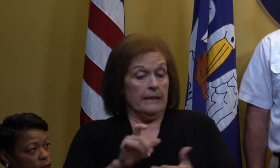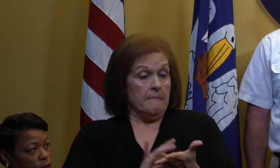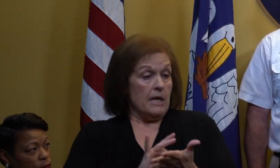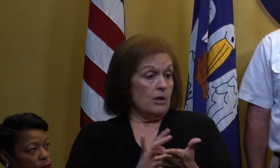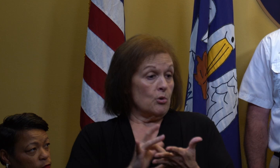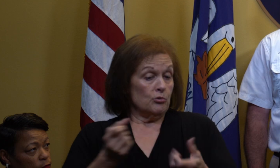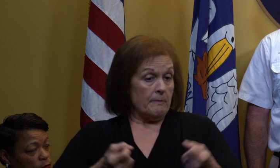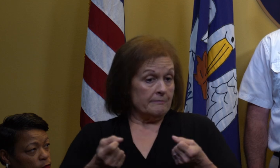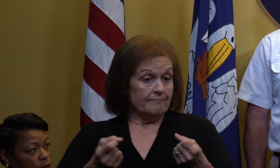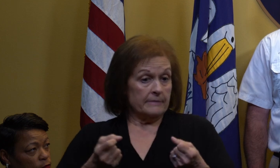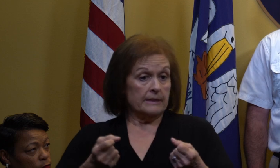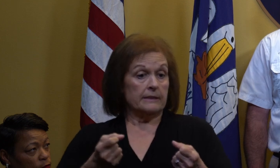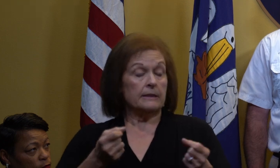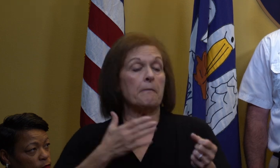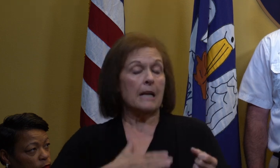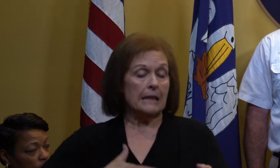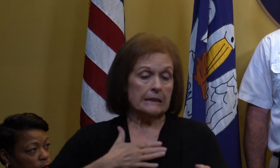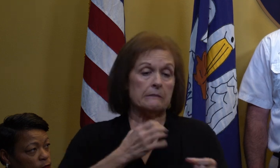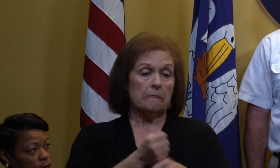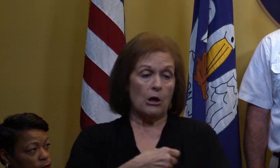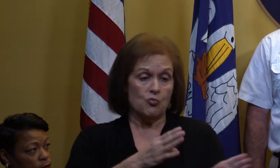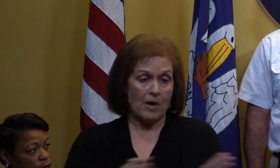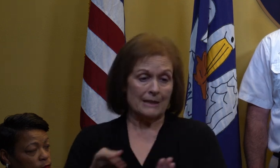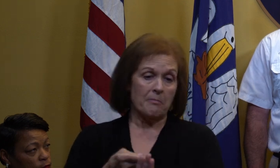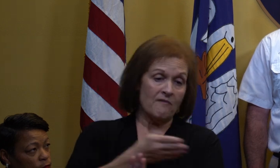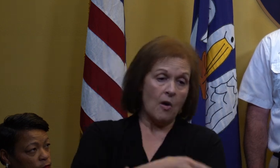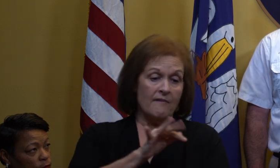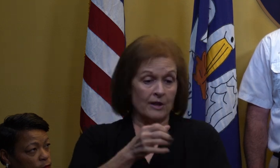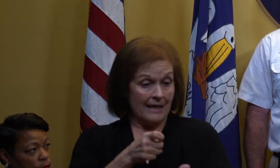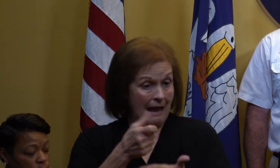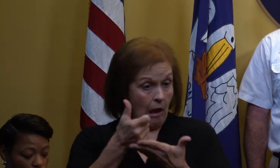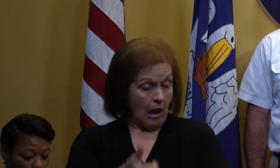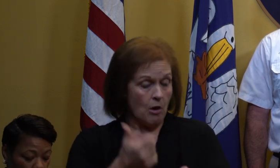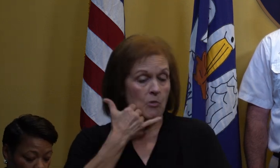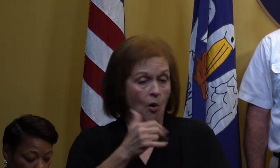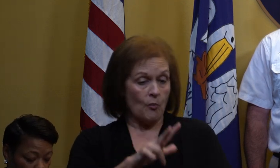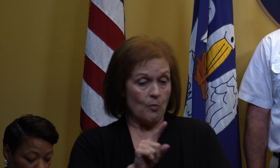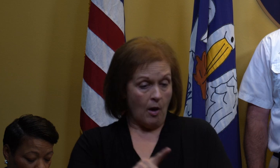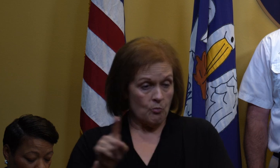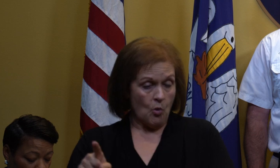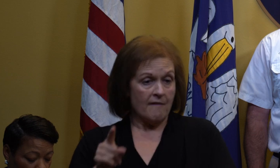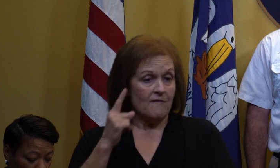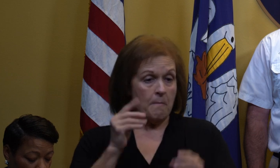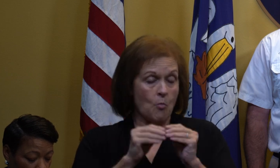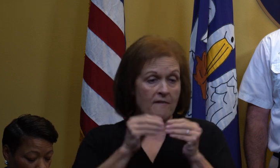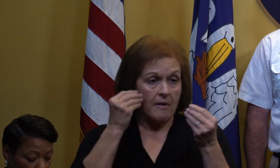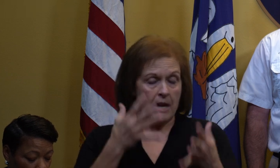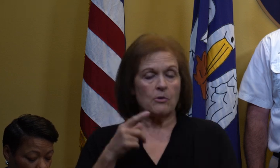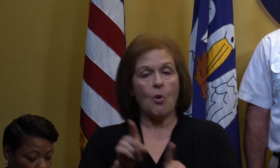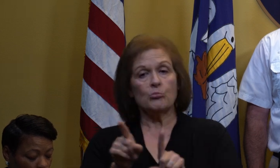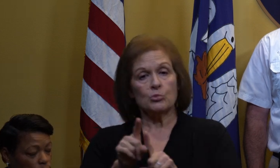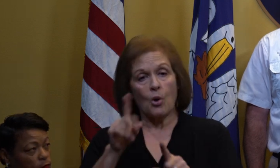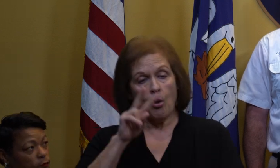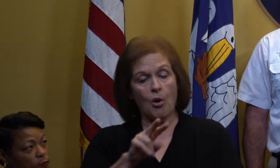to evacuate, make sure to arrange that ahead of time. If you need help, call 311 for assistance or more information. We also encourage you